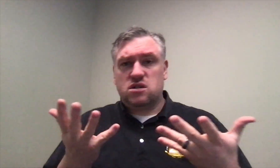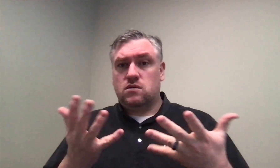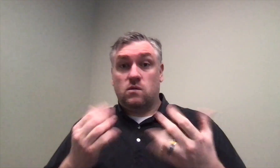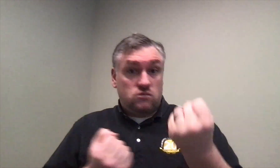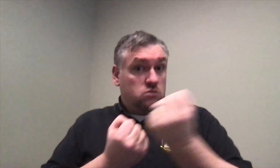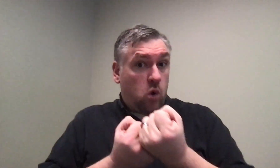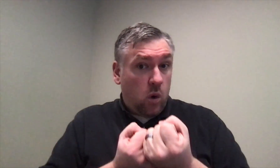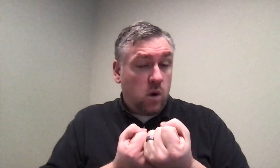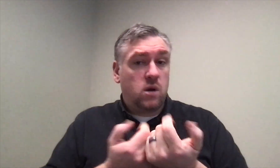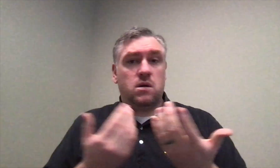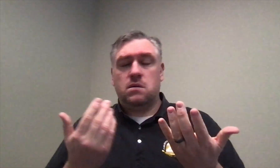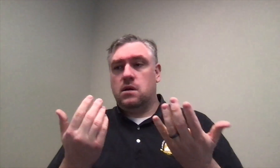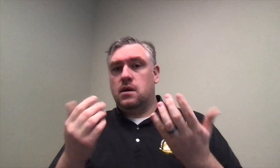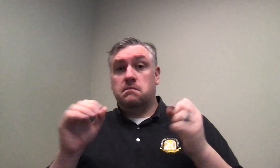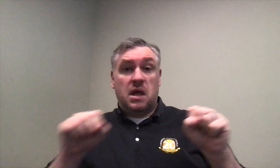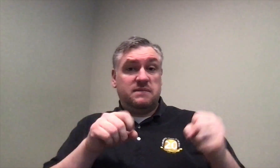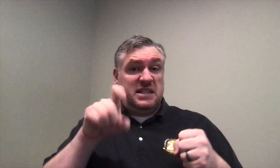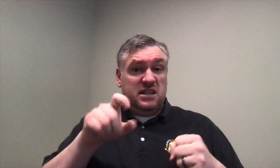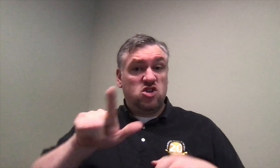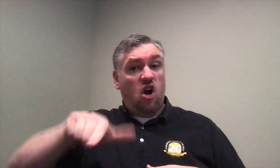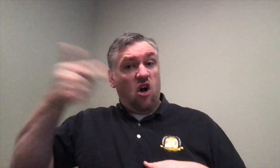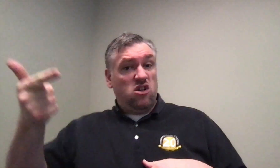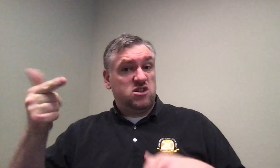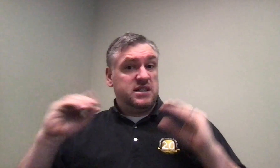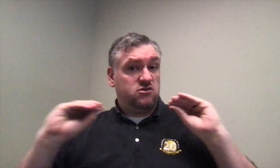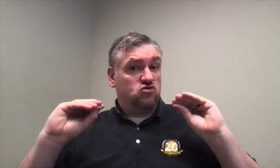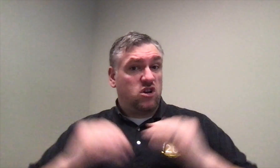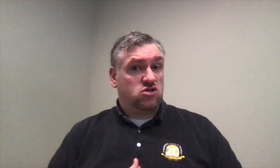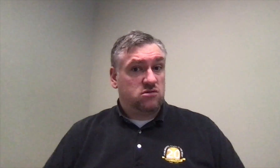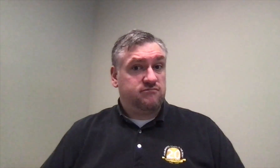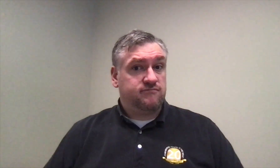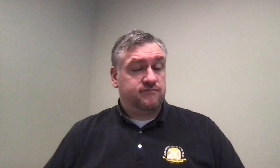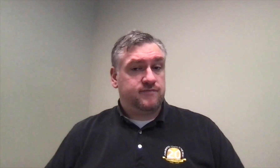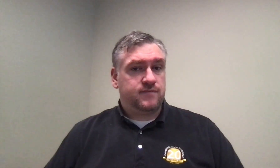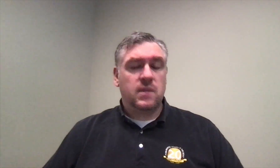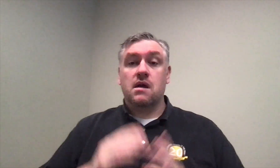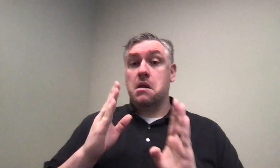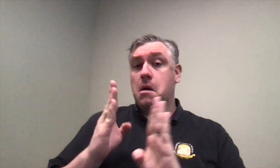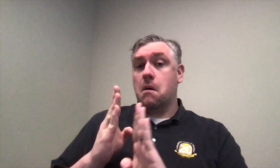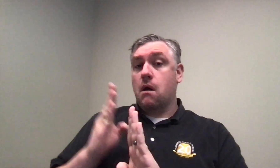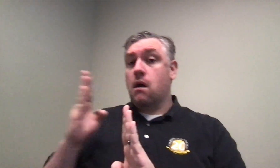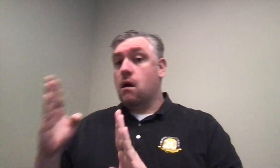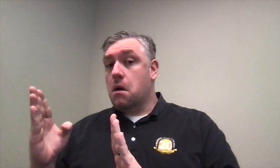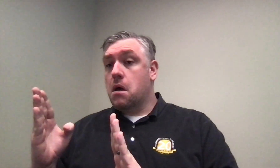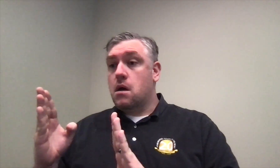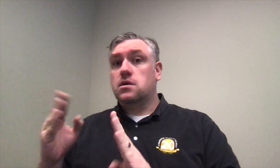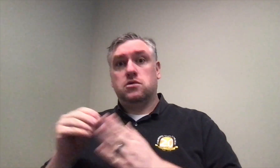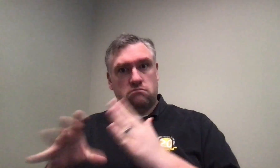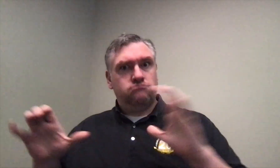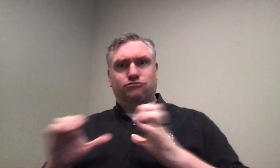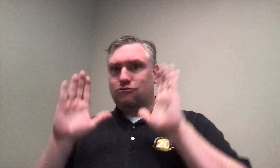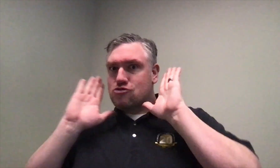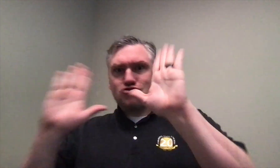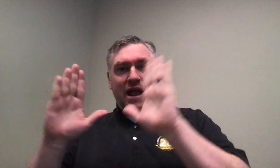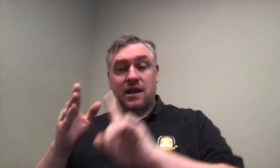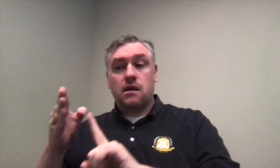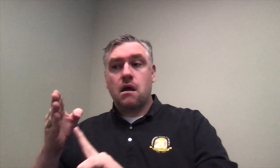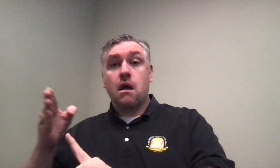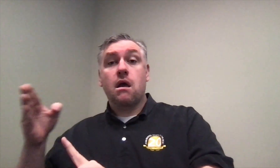of intervention, support, possibly alternative instruction. Now, on the other side of things, if a student's